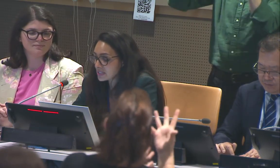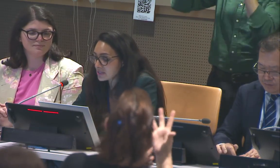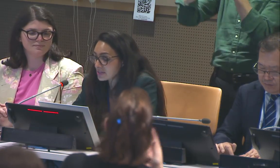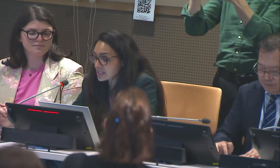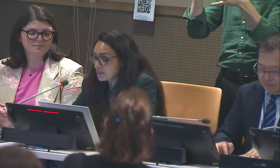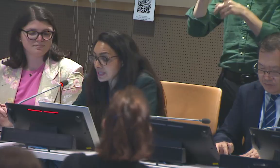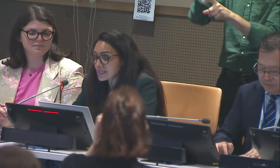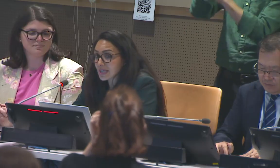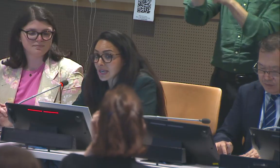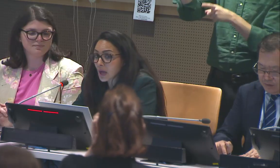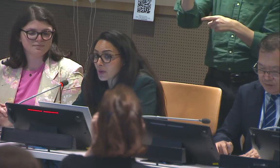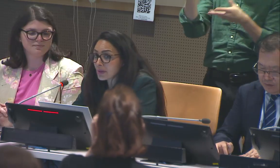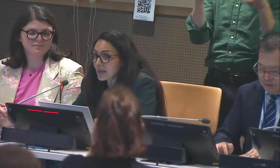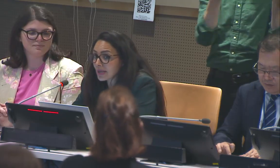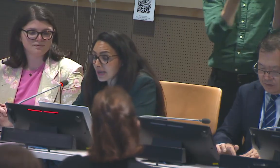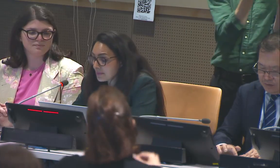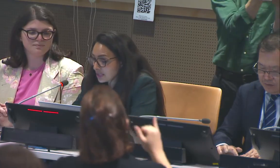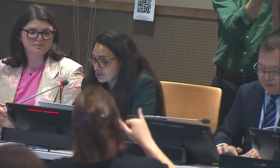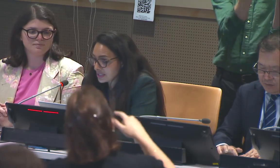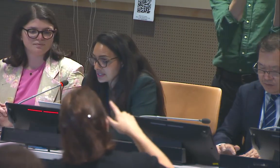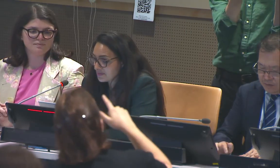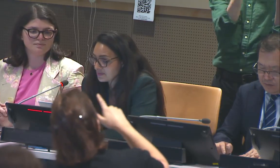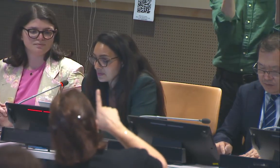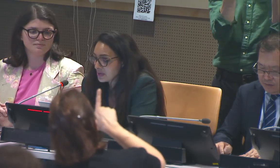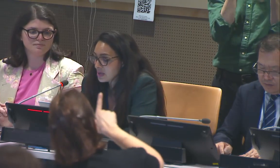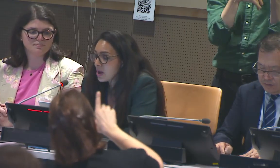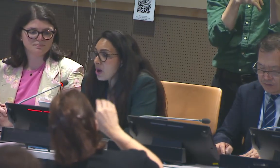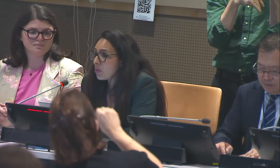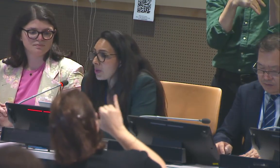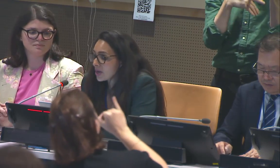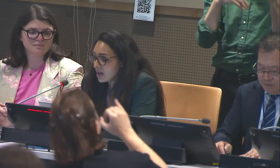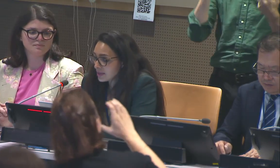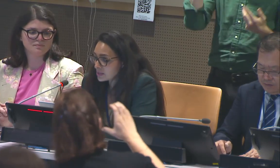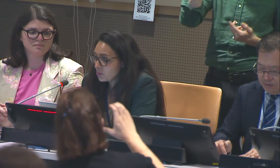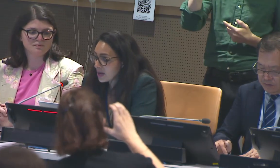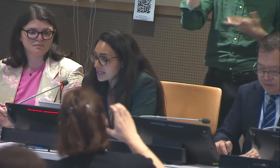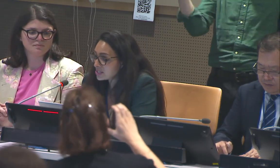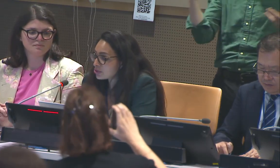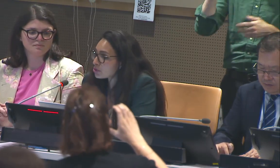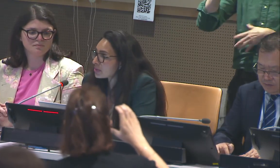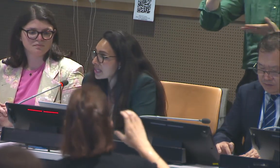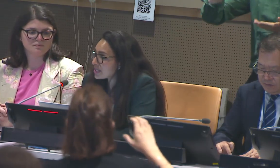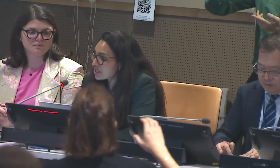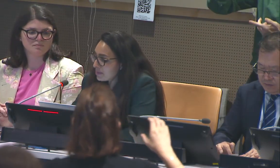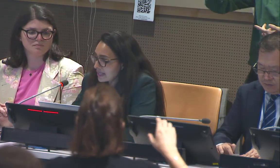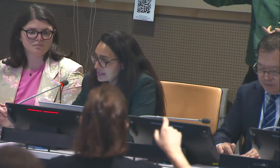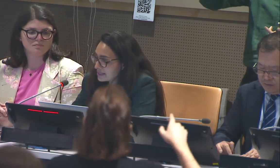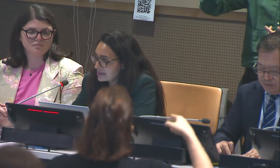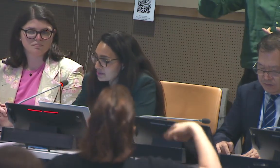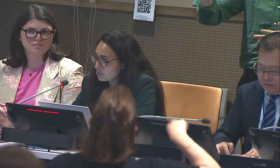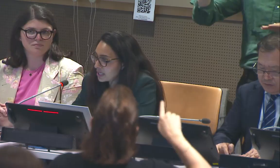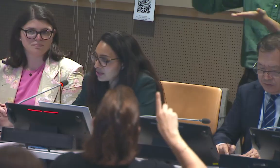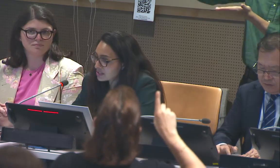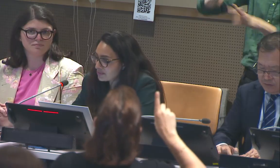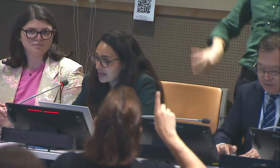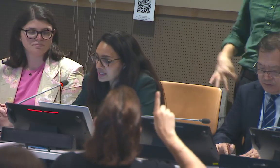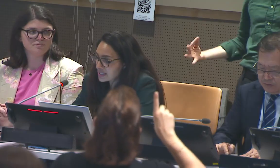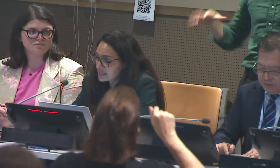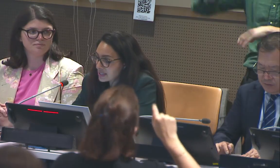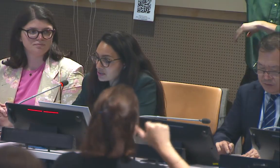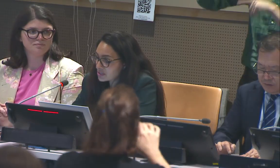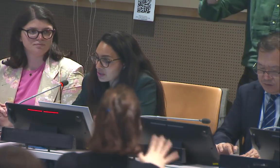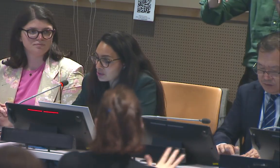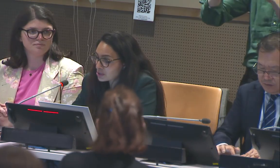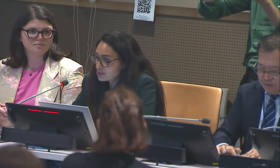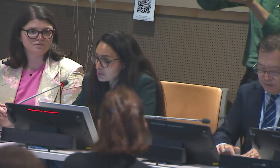robust evidence on disability in low and middle income countries. When we ask why social protection matters, we can look to